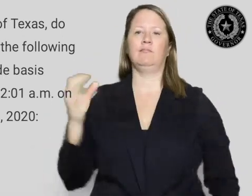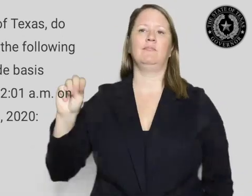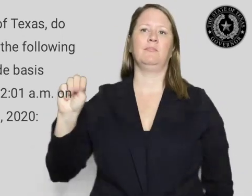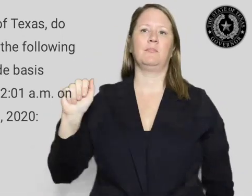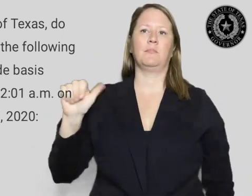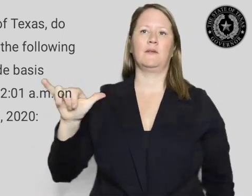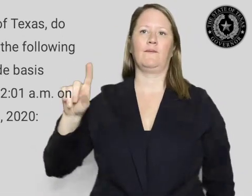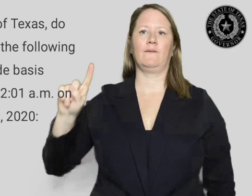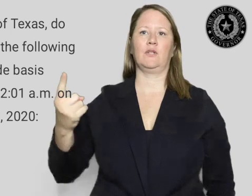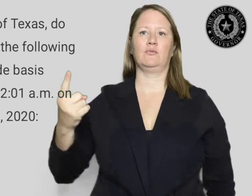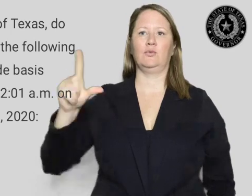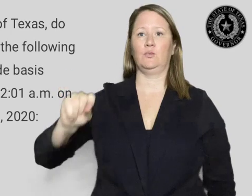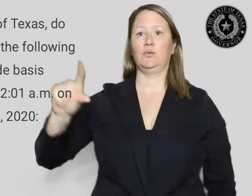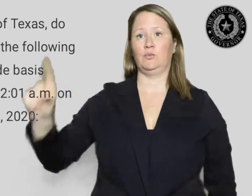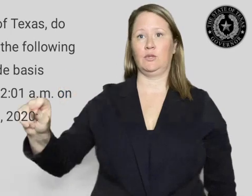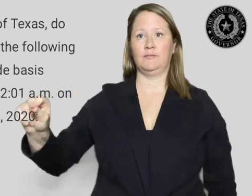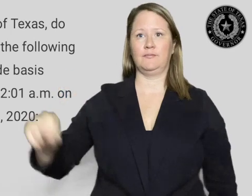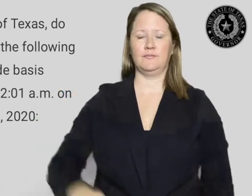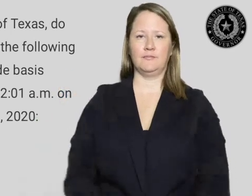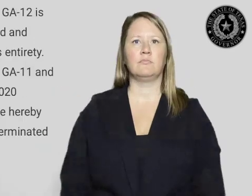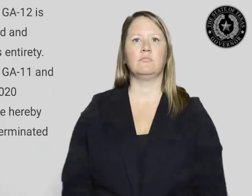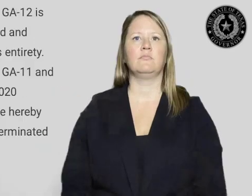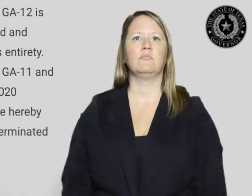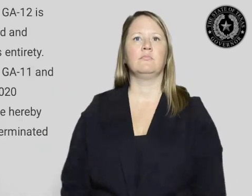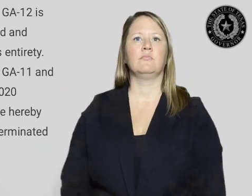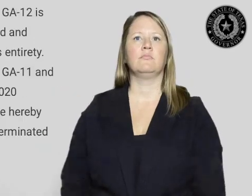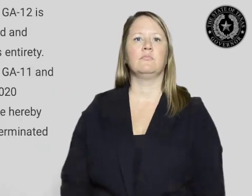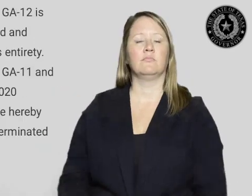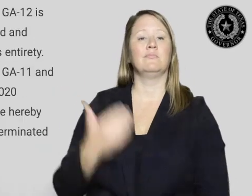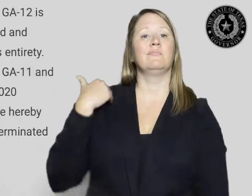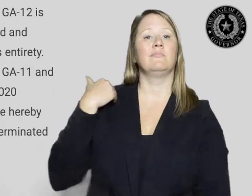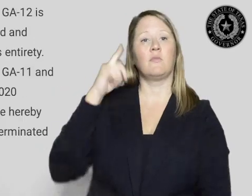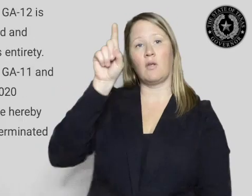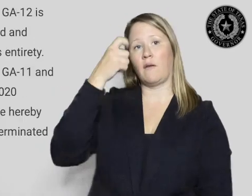at 12:01 a.m. on Friday, May 1st, 2020.